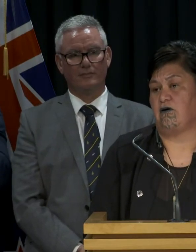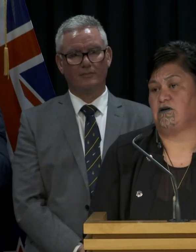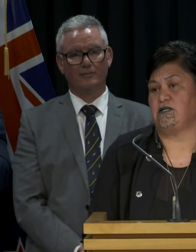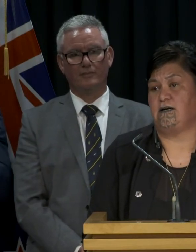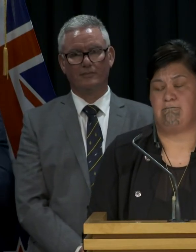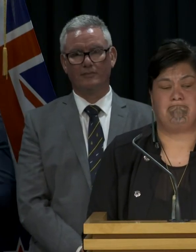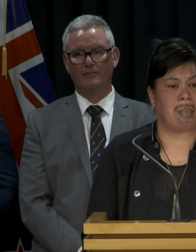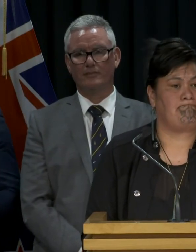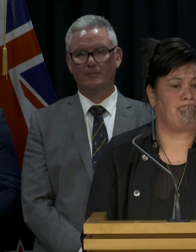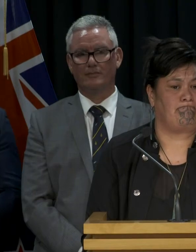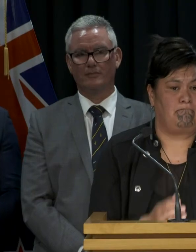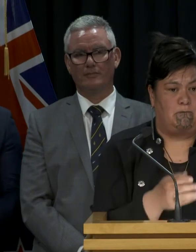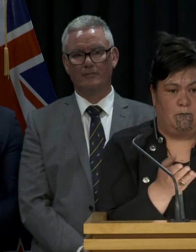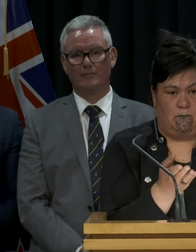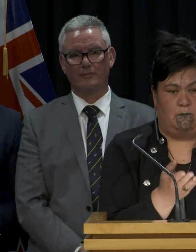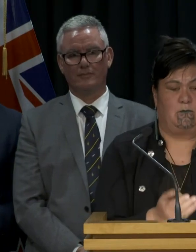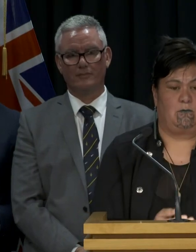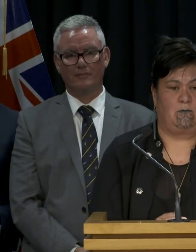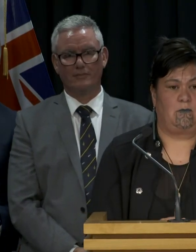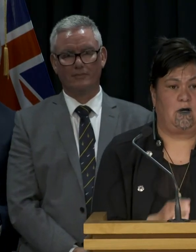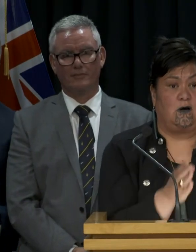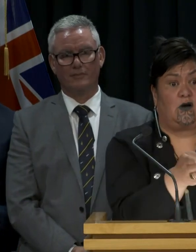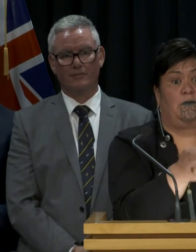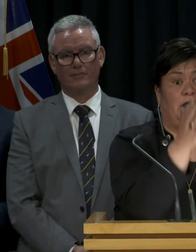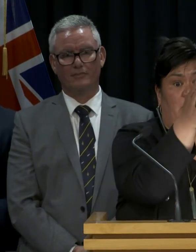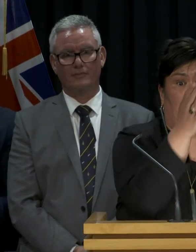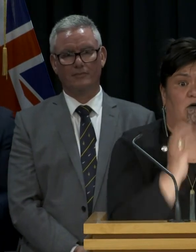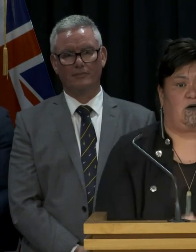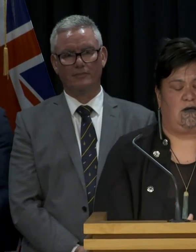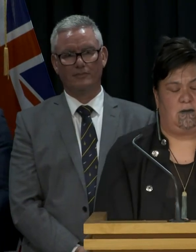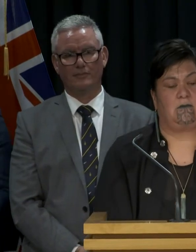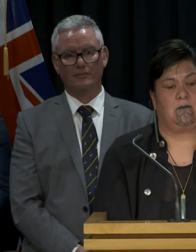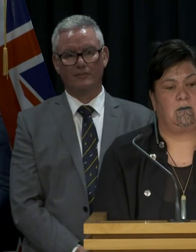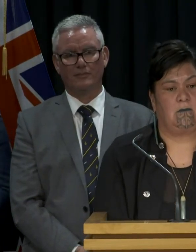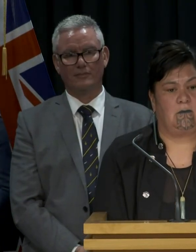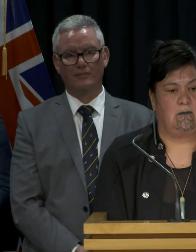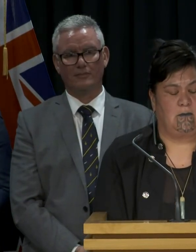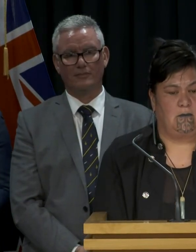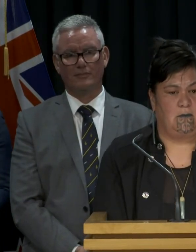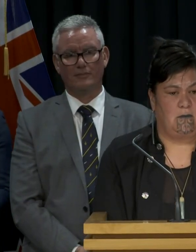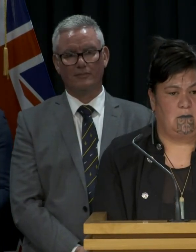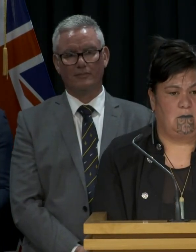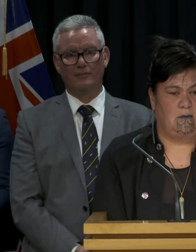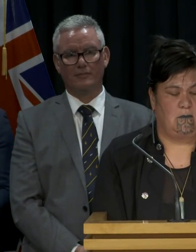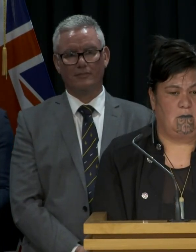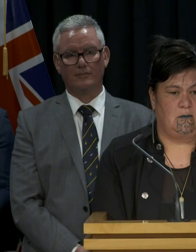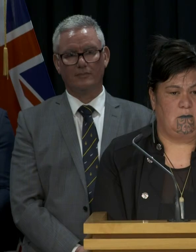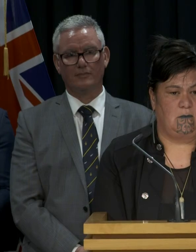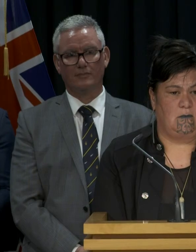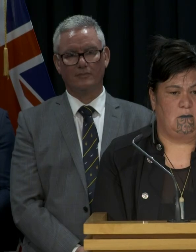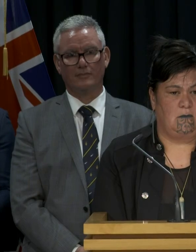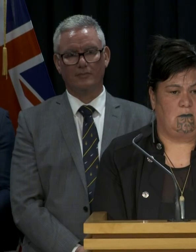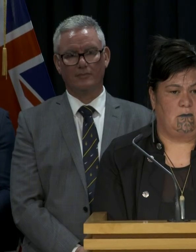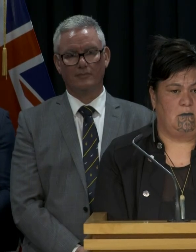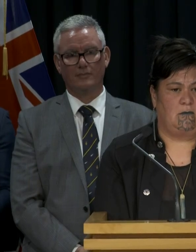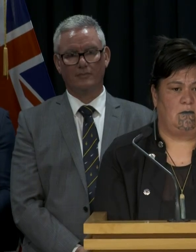give priority. Minister, I mean, how do you... I'll come here and then I'll go there. Minister, how do you see China's more aggressive